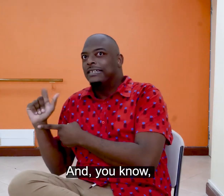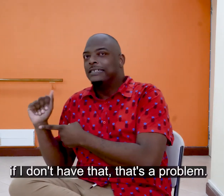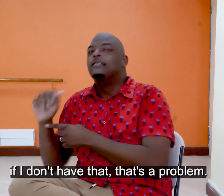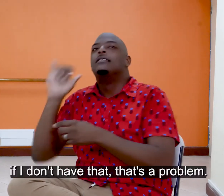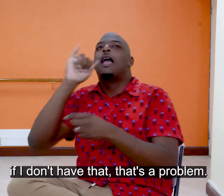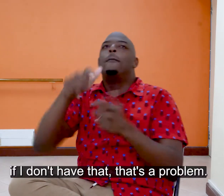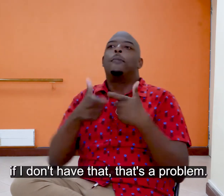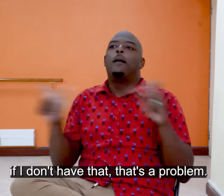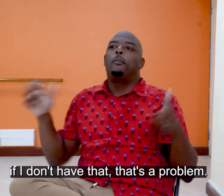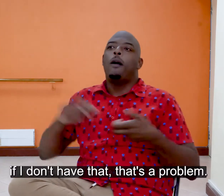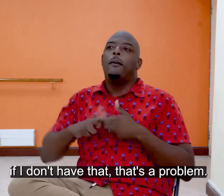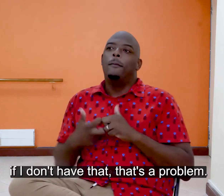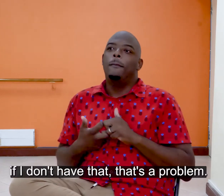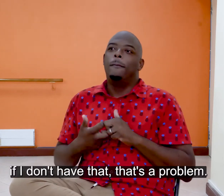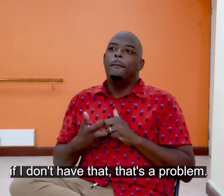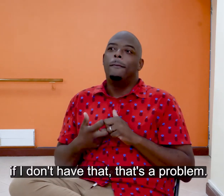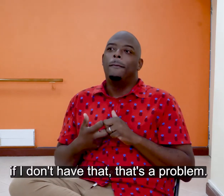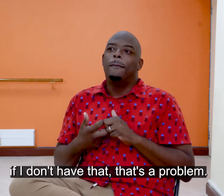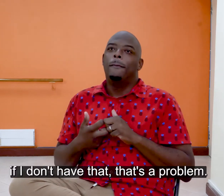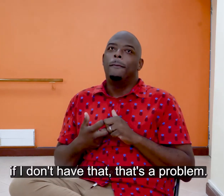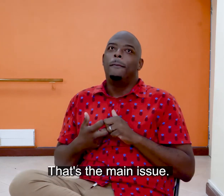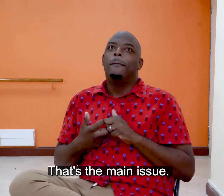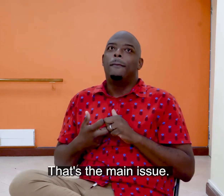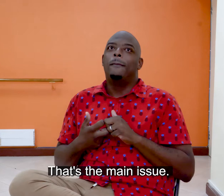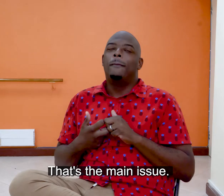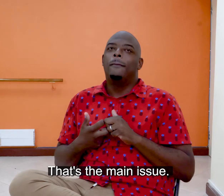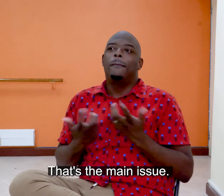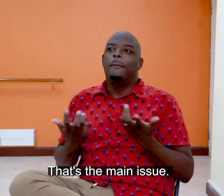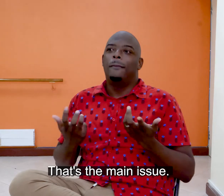if I don't have that, that's a problem. That's the main issue.